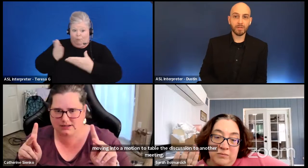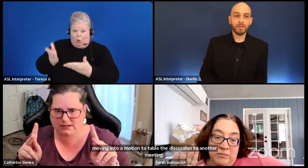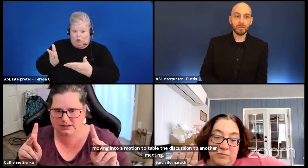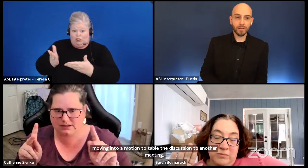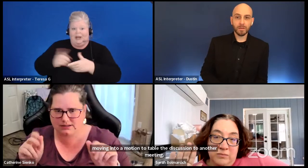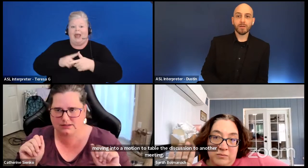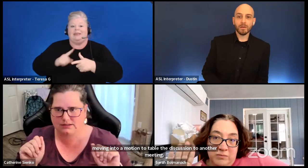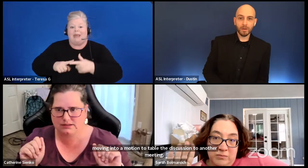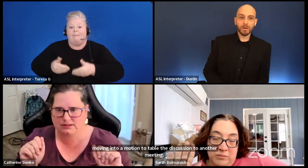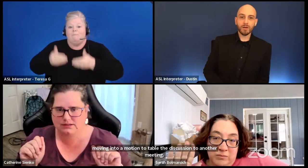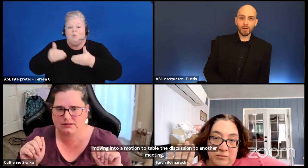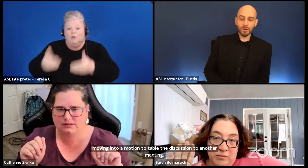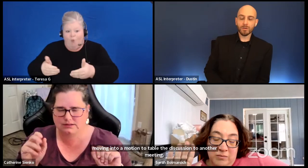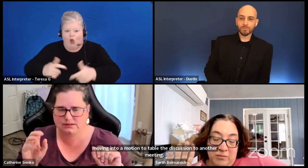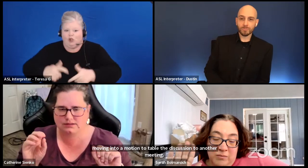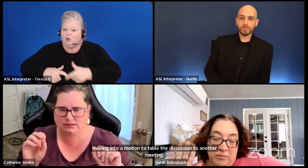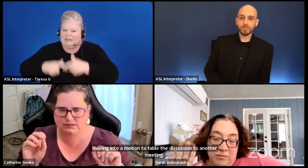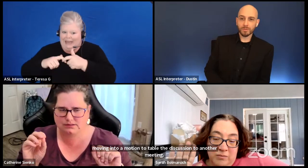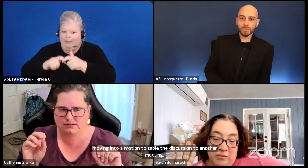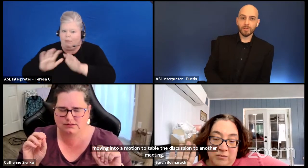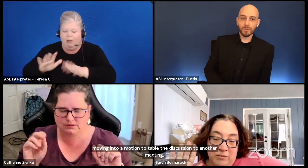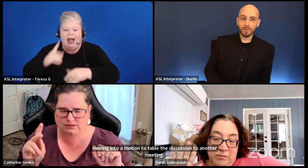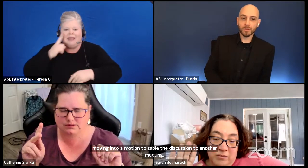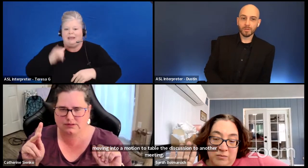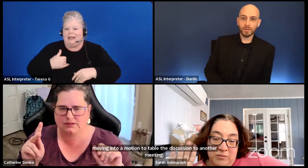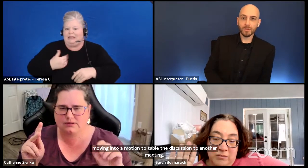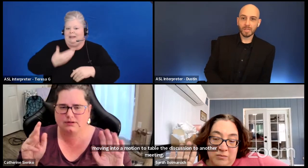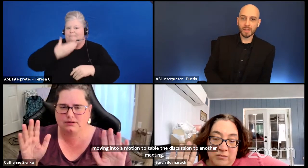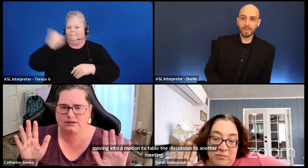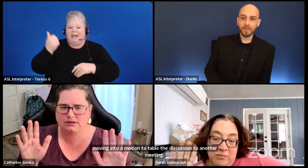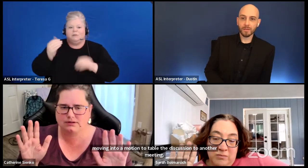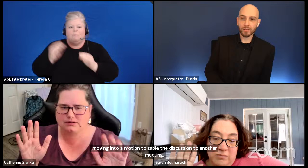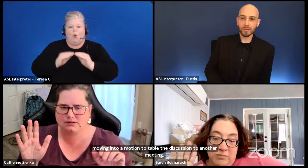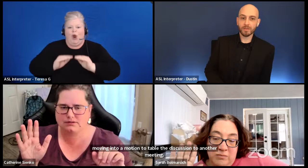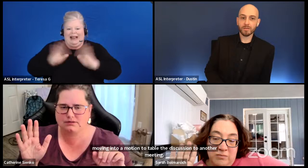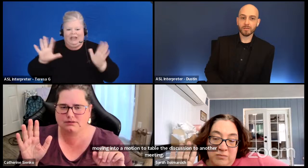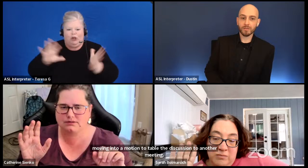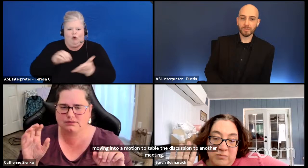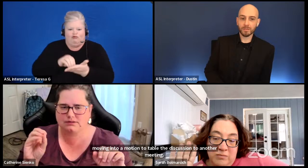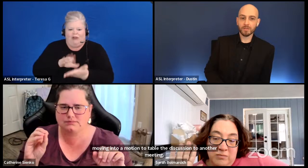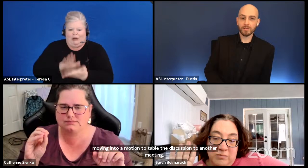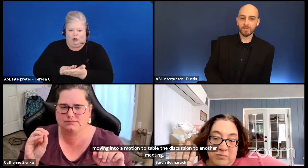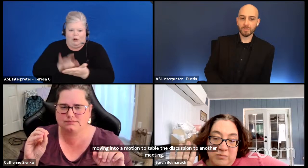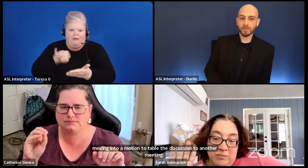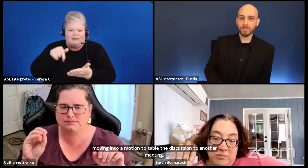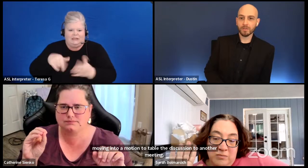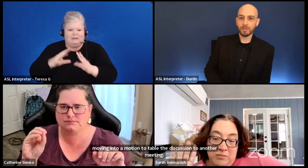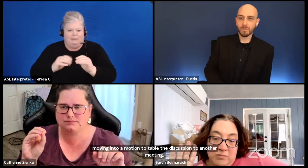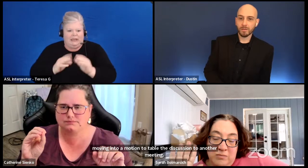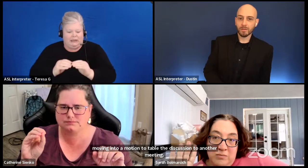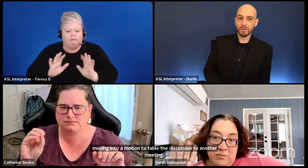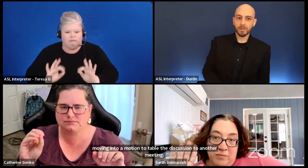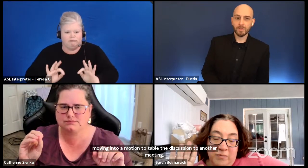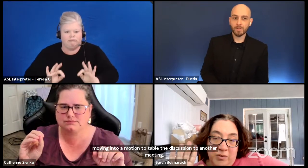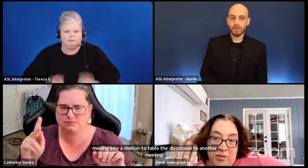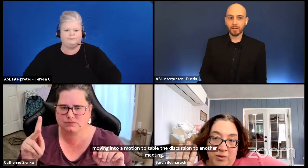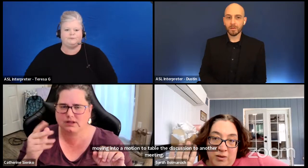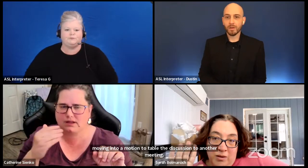table the discussion. I think that's going to create a better and clearer record of your meeting going forward.